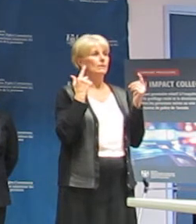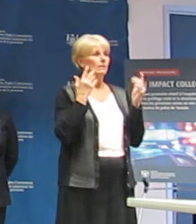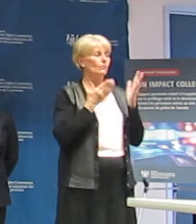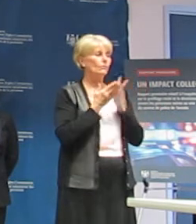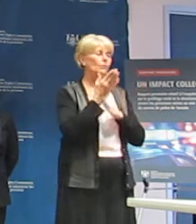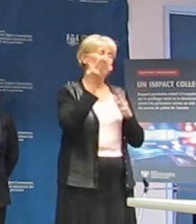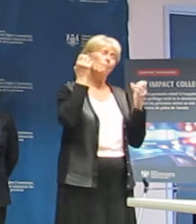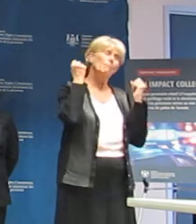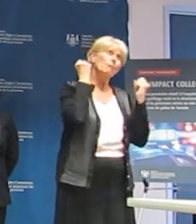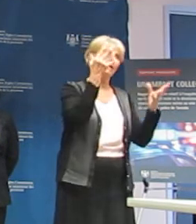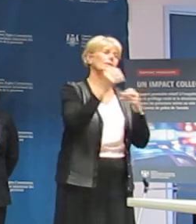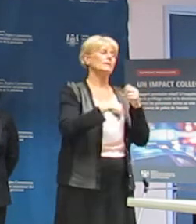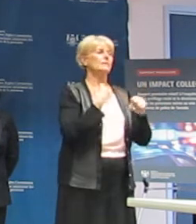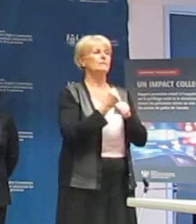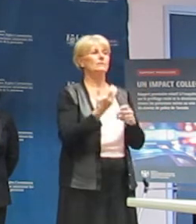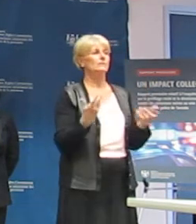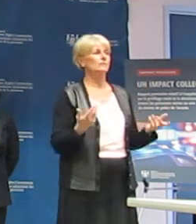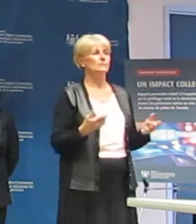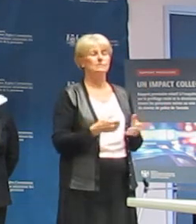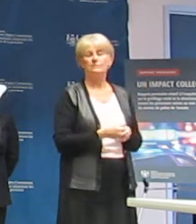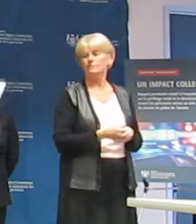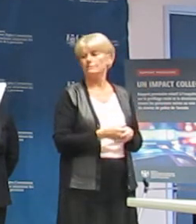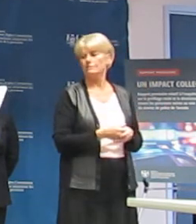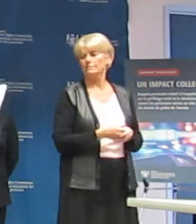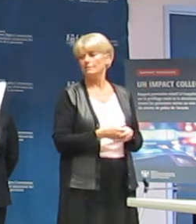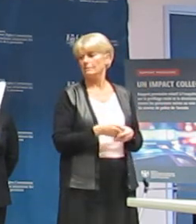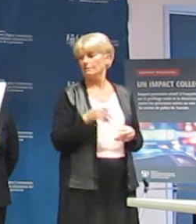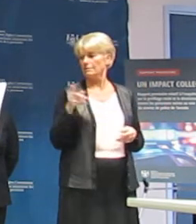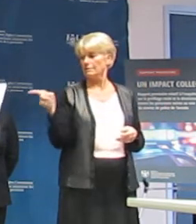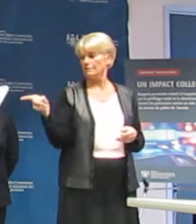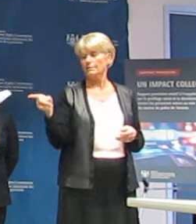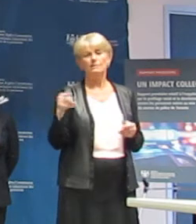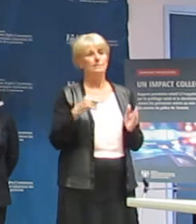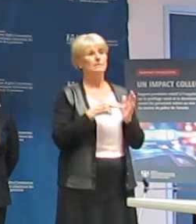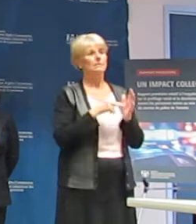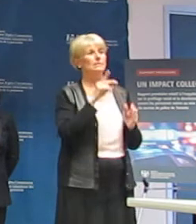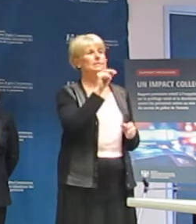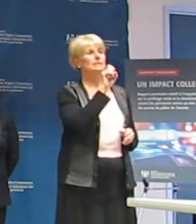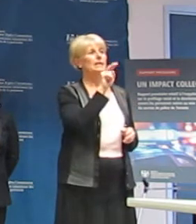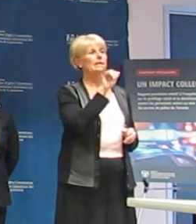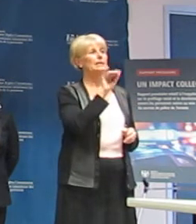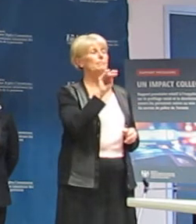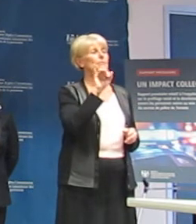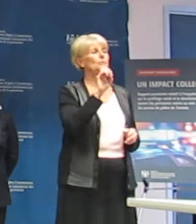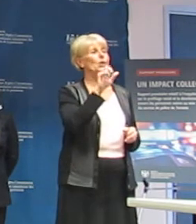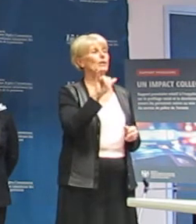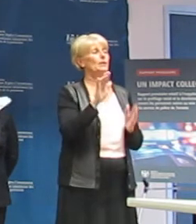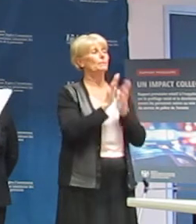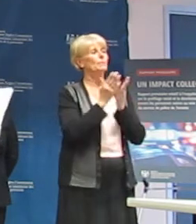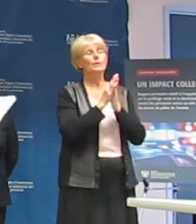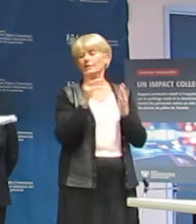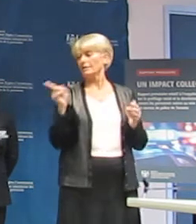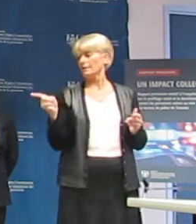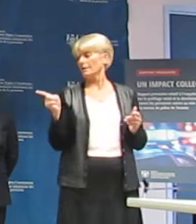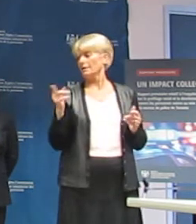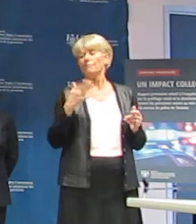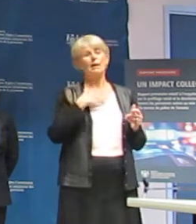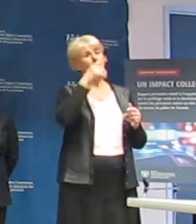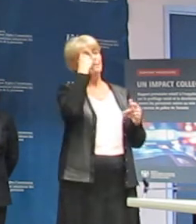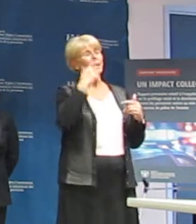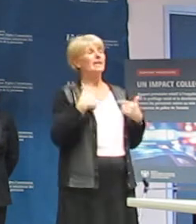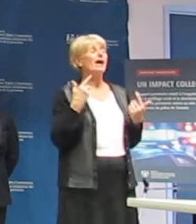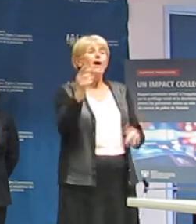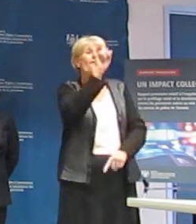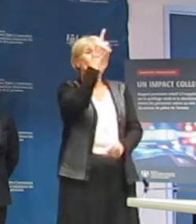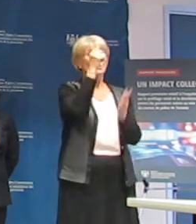long time. And if you look in Denham Jolly's book, in My Black Life, the